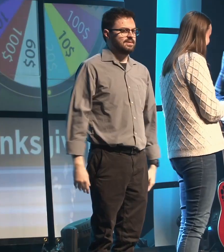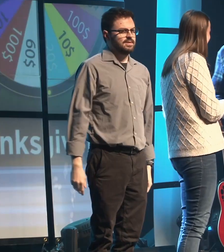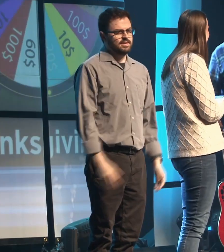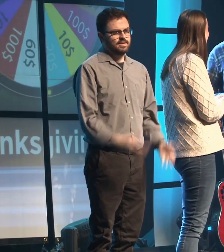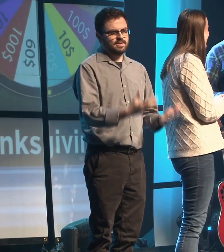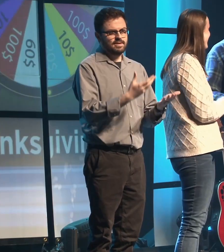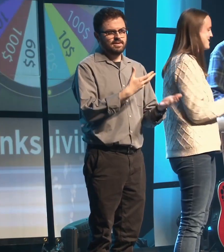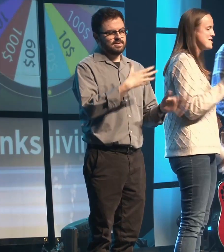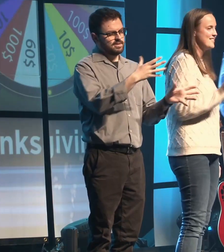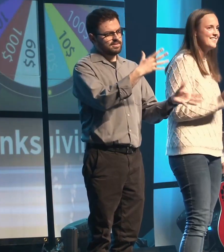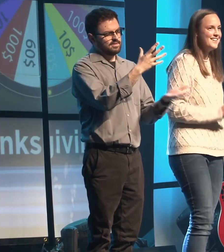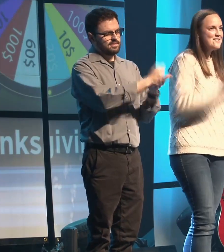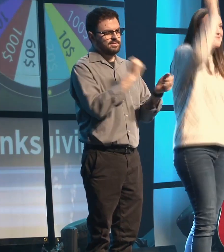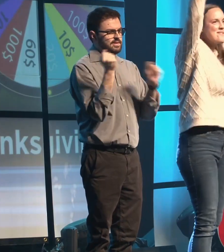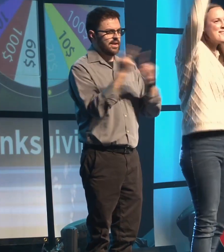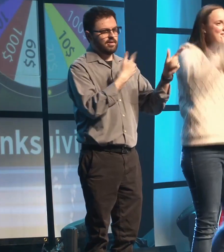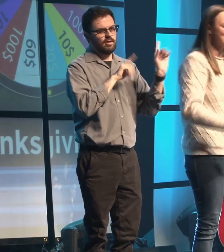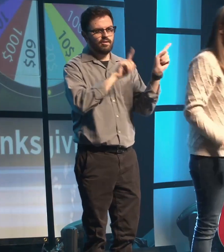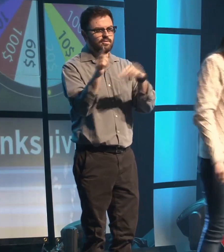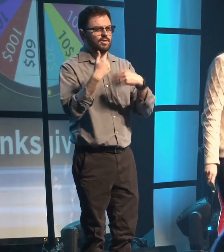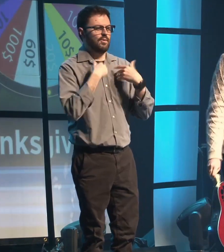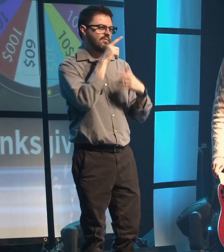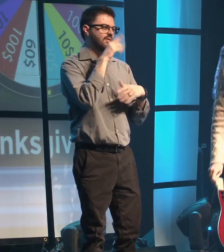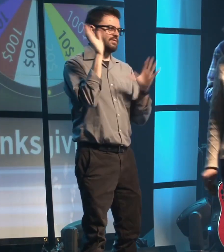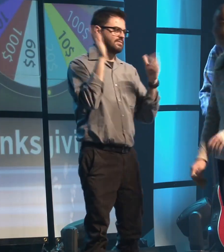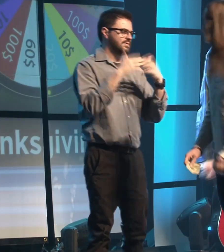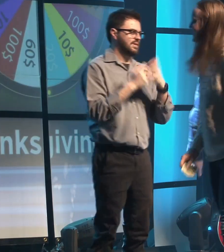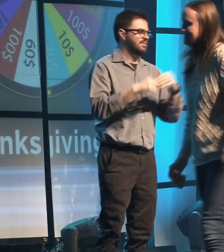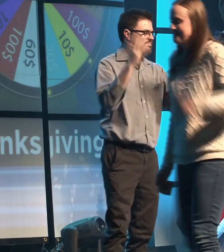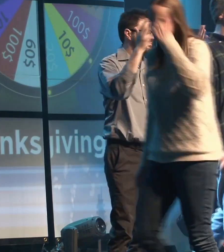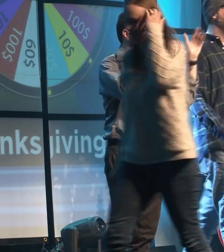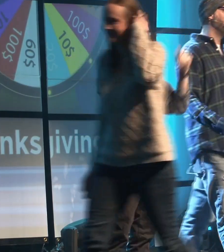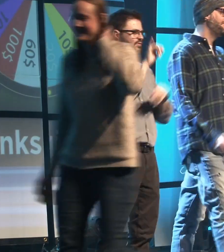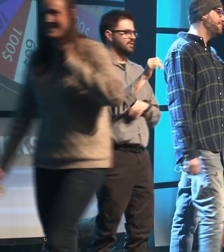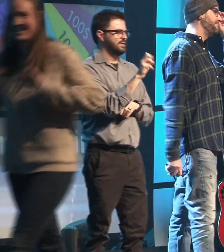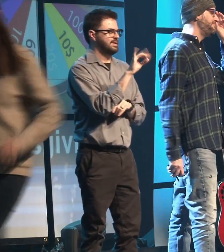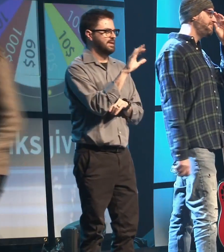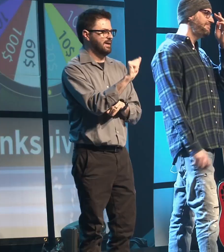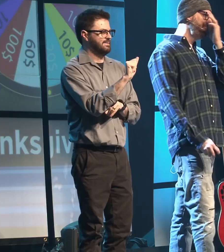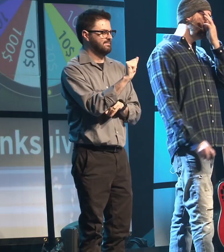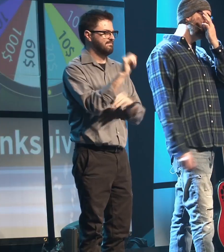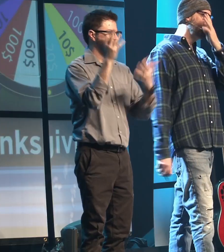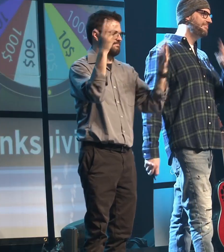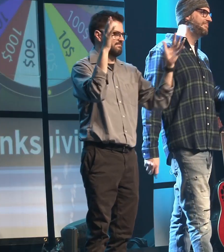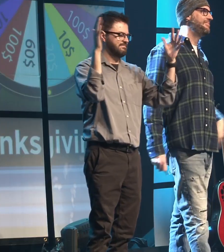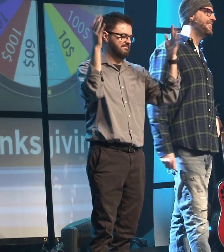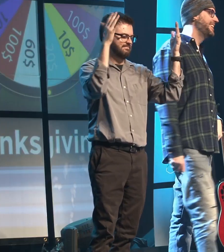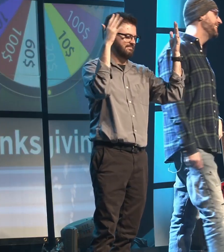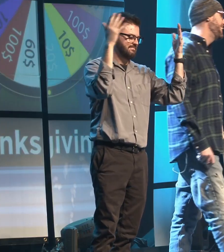it. Just go have lunch. Give it up for Jessica.